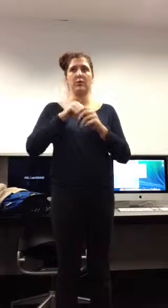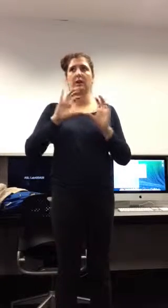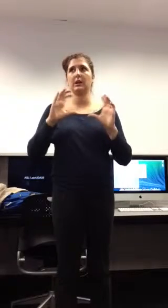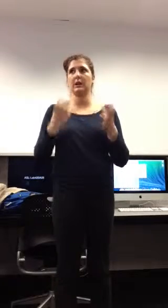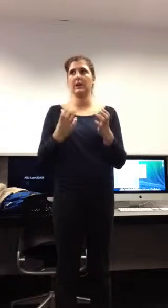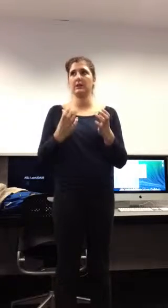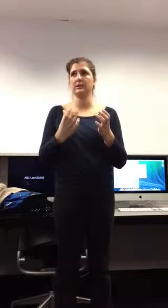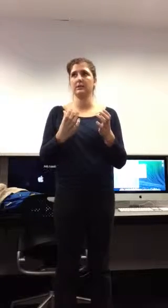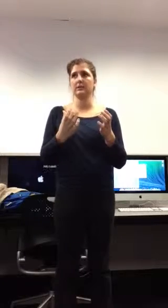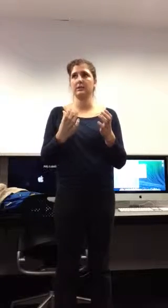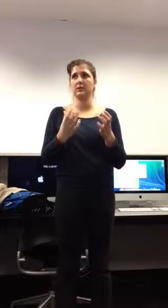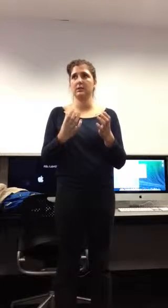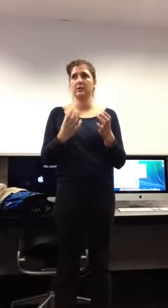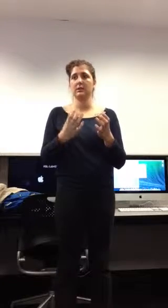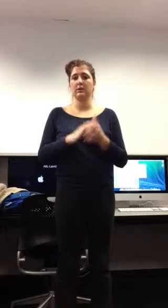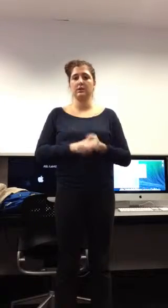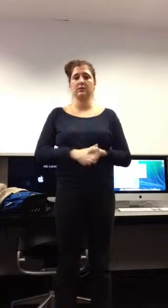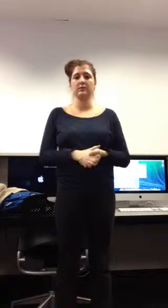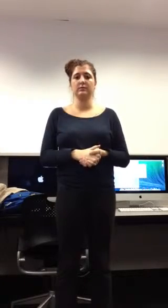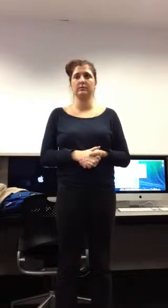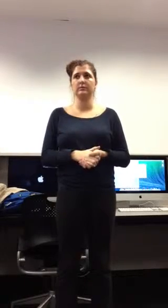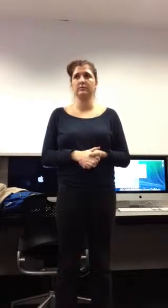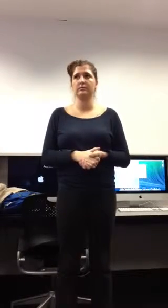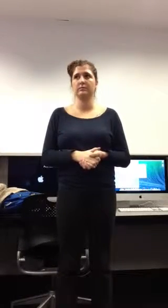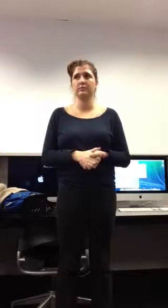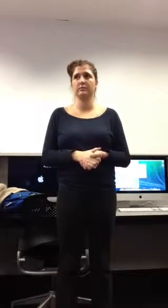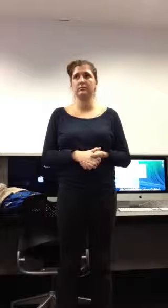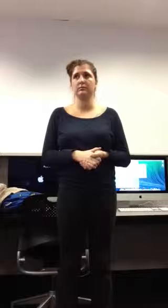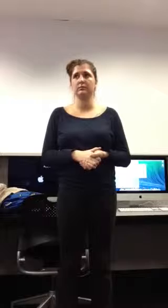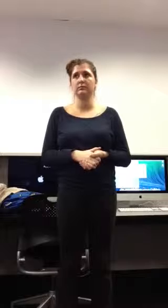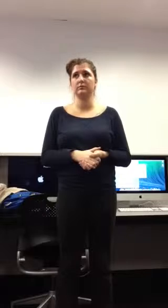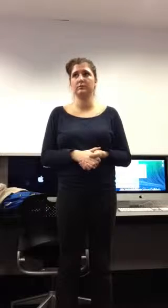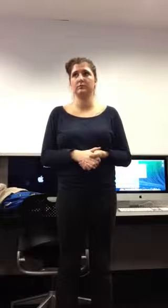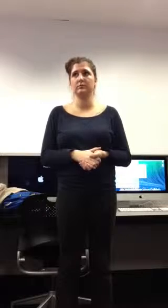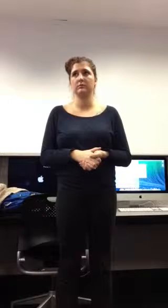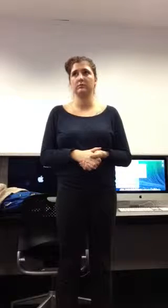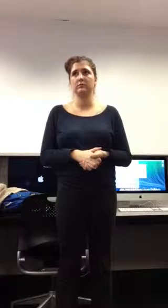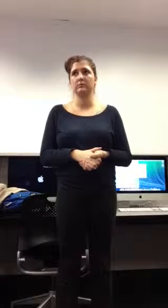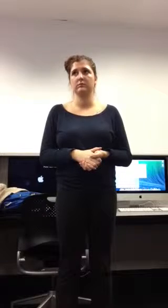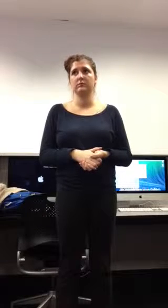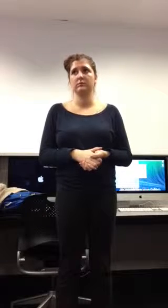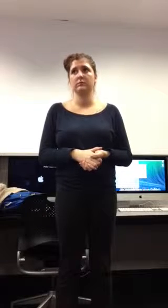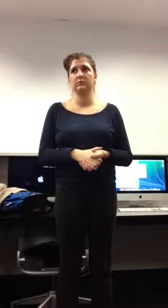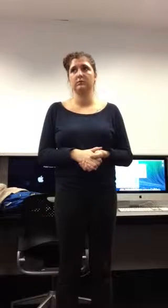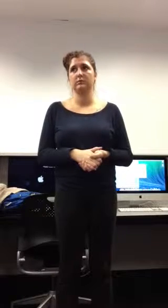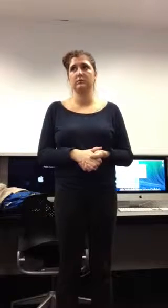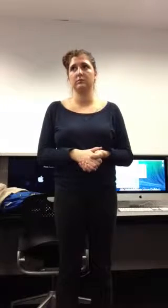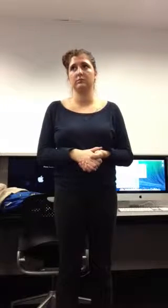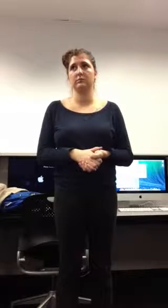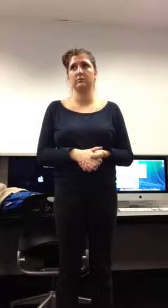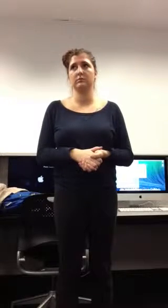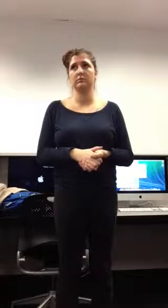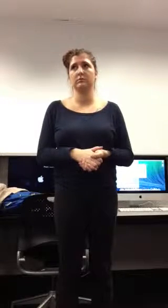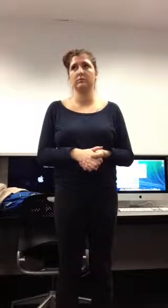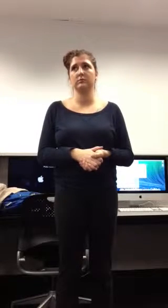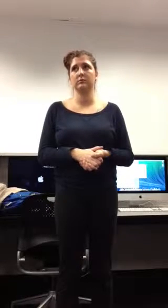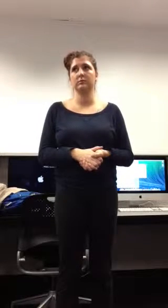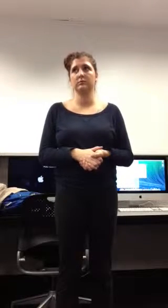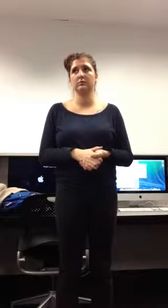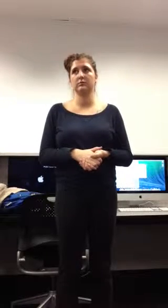Freeze, leave your recorders running. After you finish the transliteration in panel, Yesterday we spoke Diana quite a is bit gonna